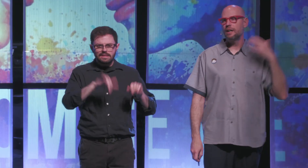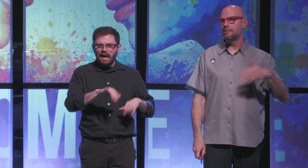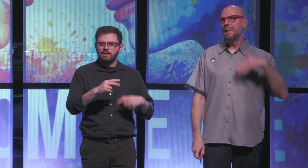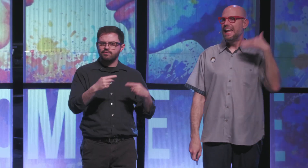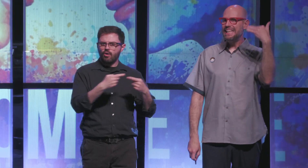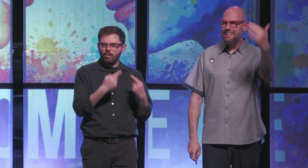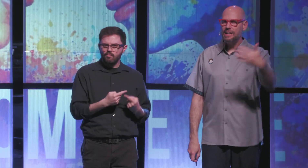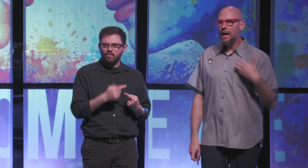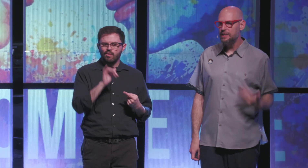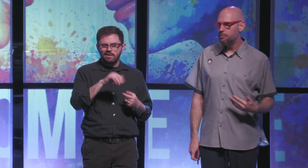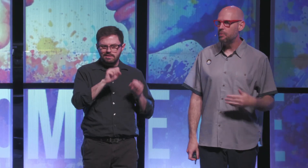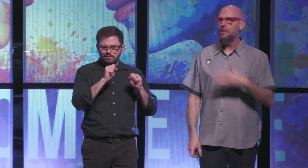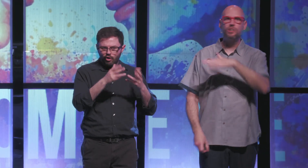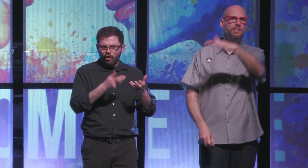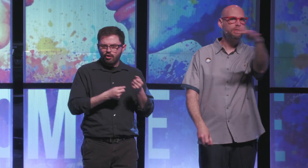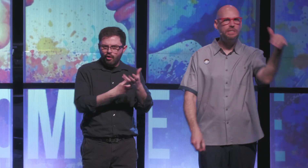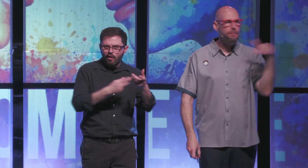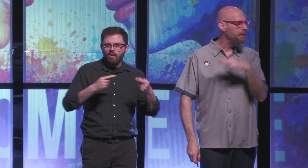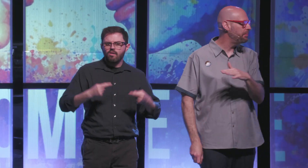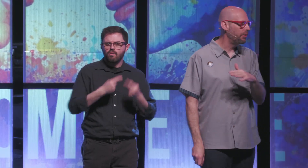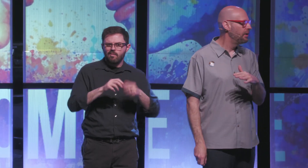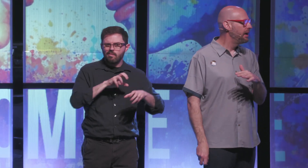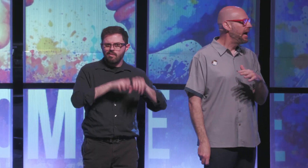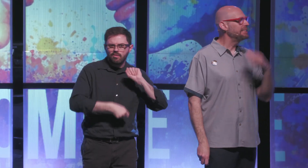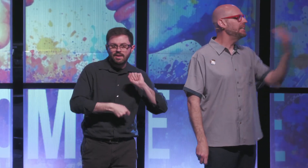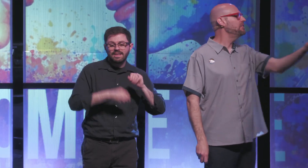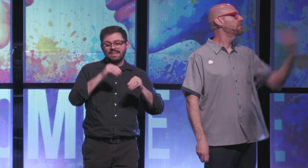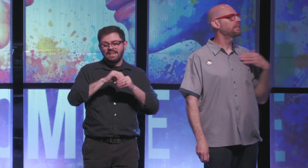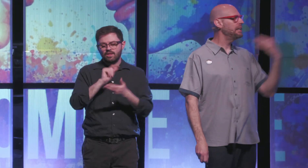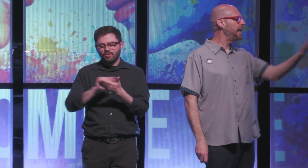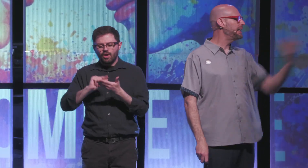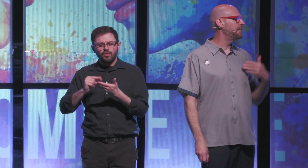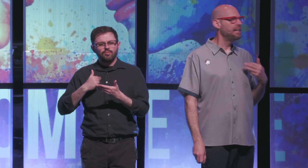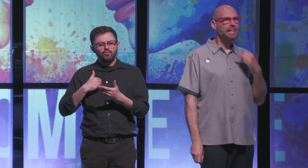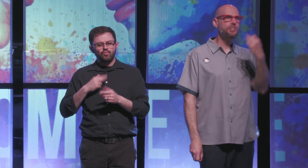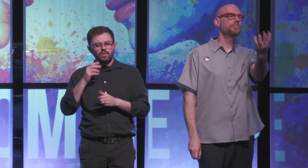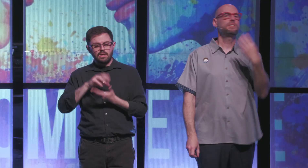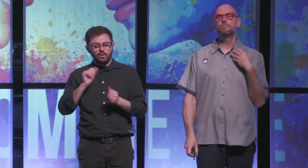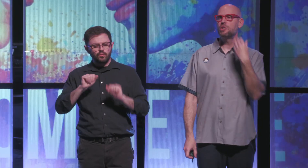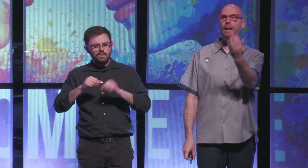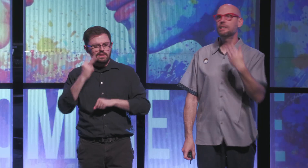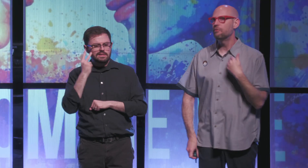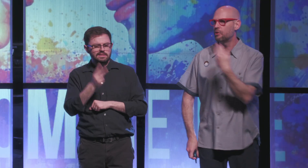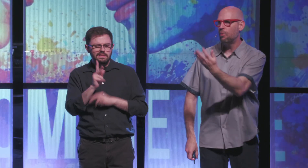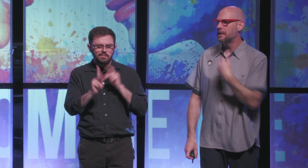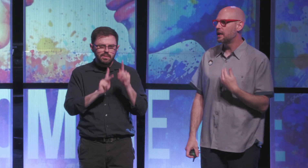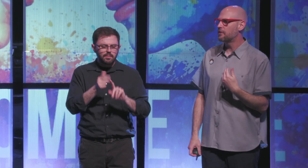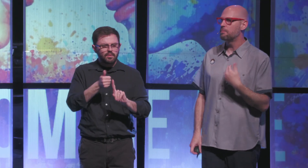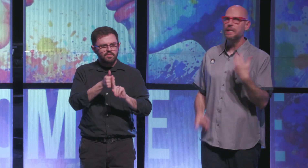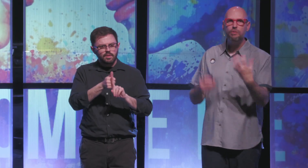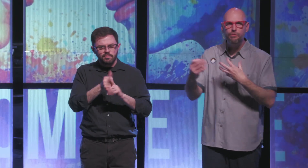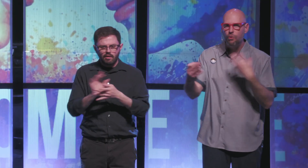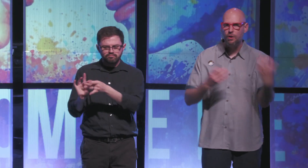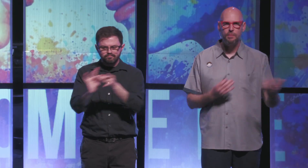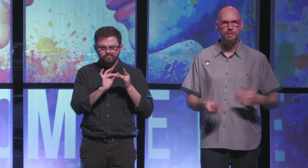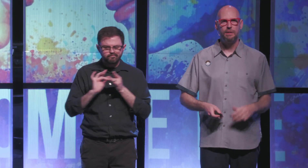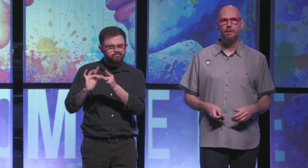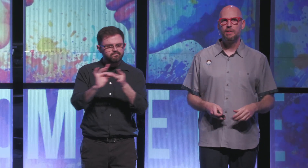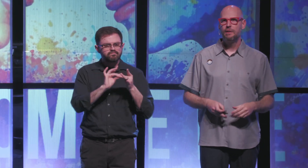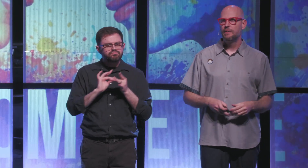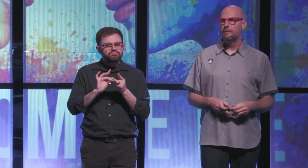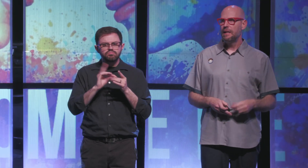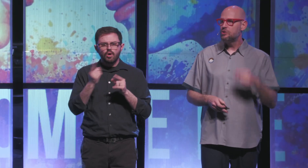and destructive. And in the gospel, we learn to see people as interconnected, intersubjective with one another, being